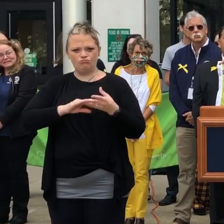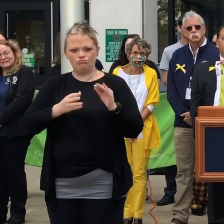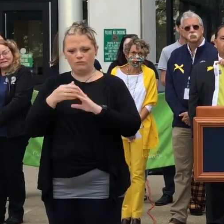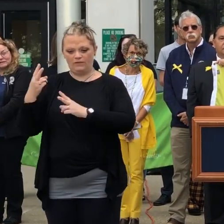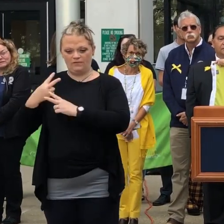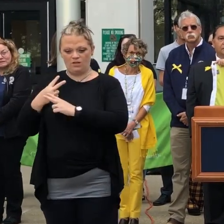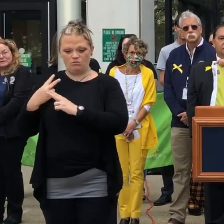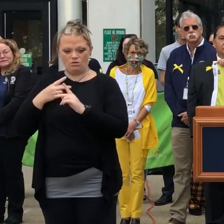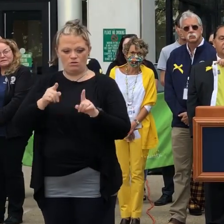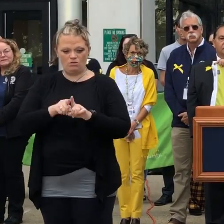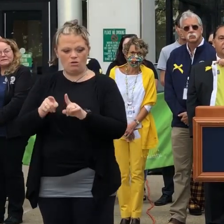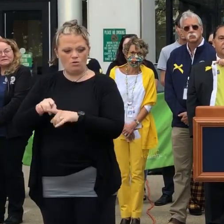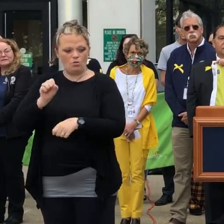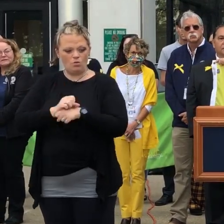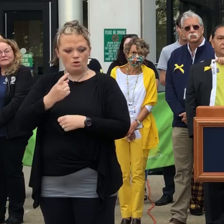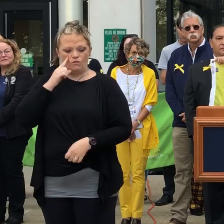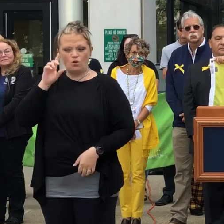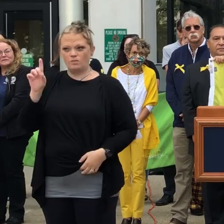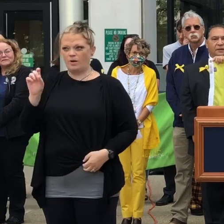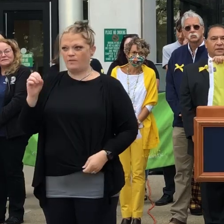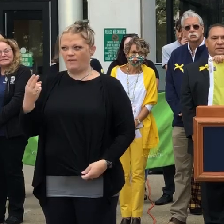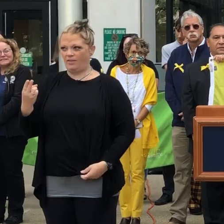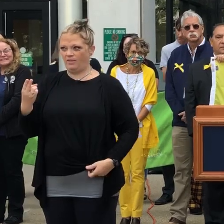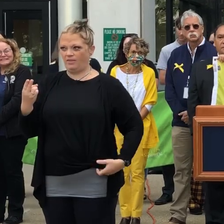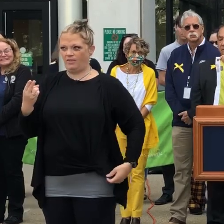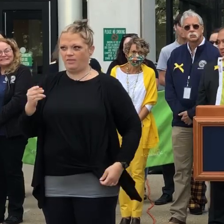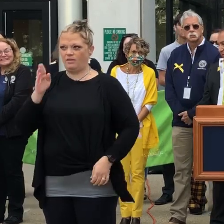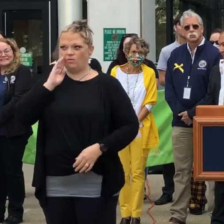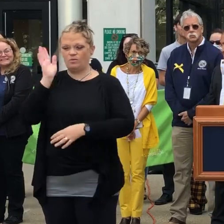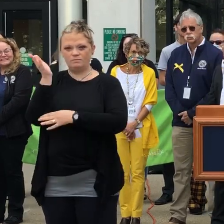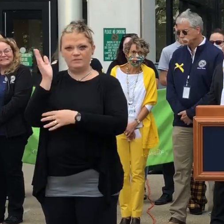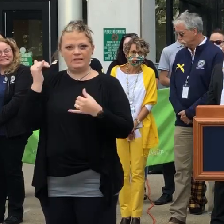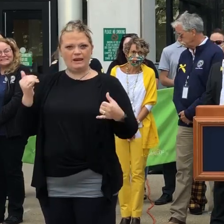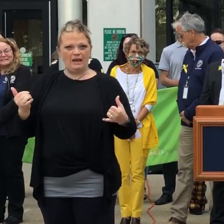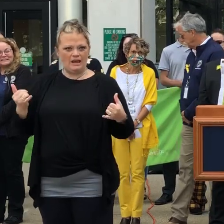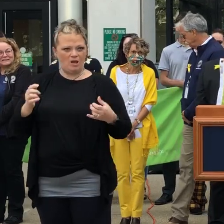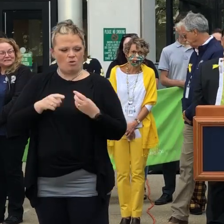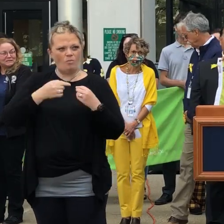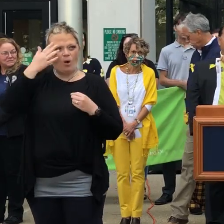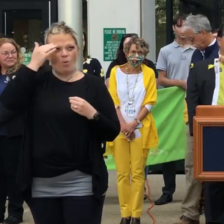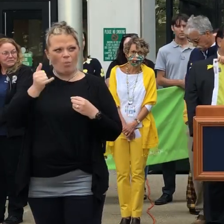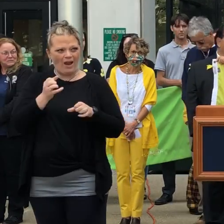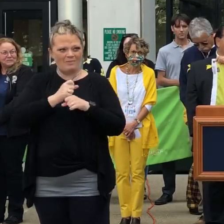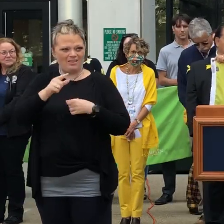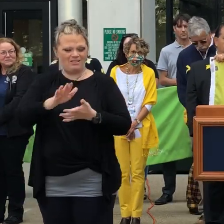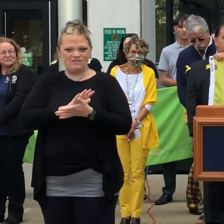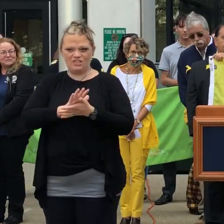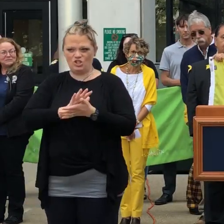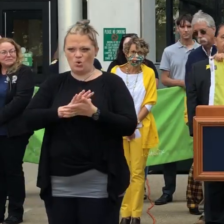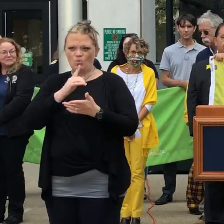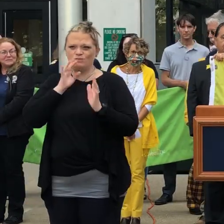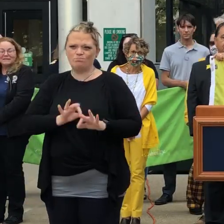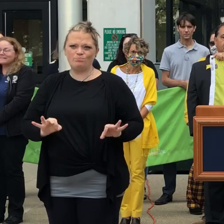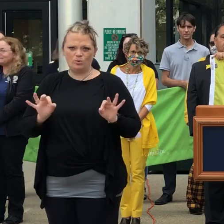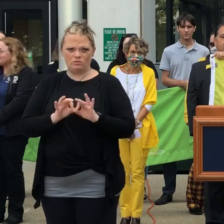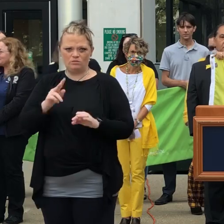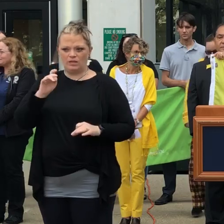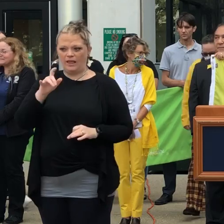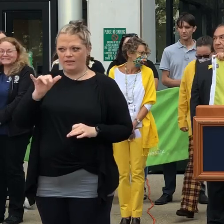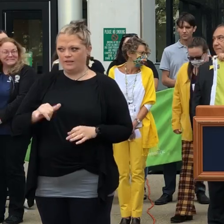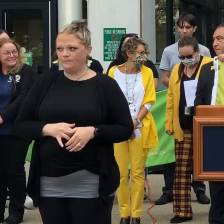veteran and also happens to work for the Department of Health, is going to speak to you now about why making this video was important to her.